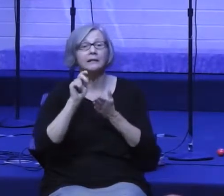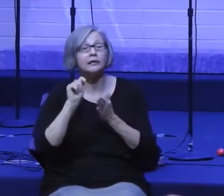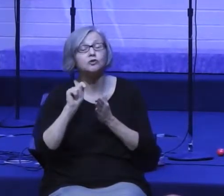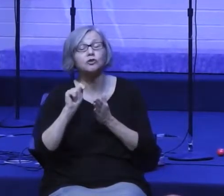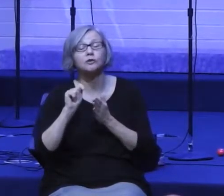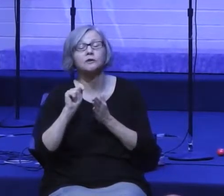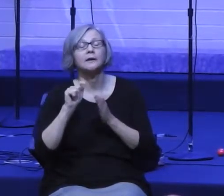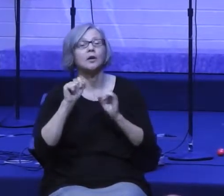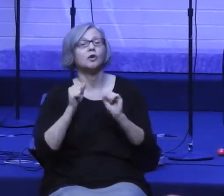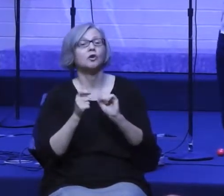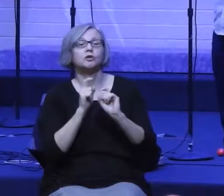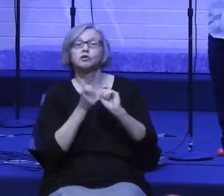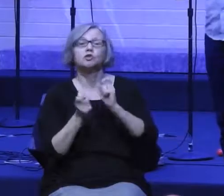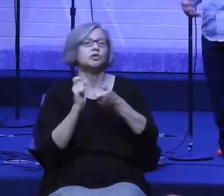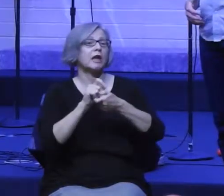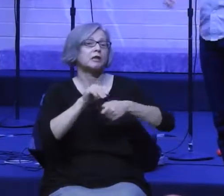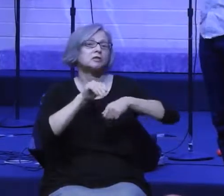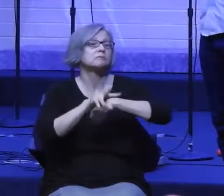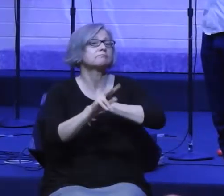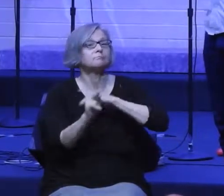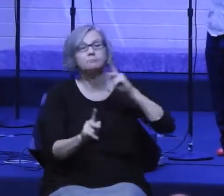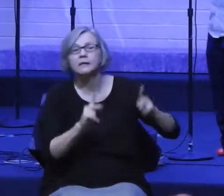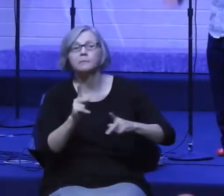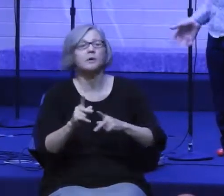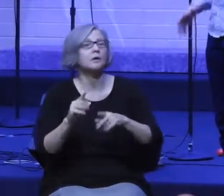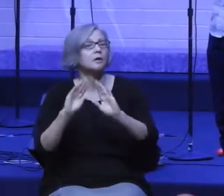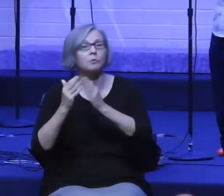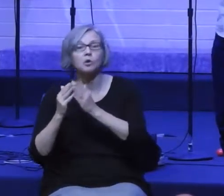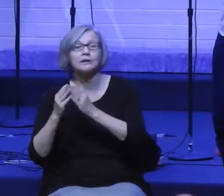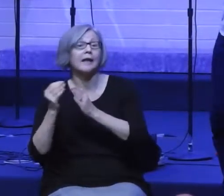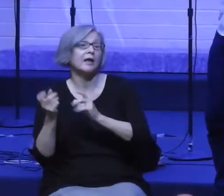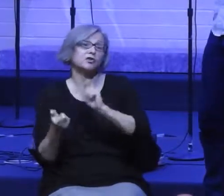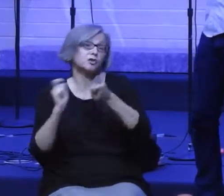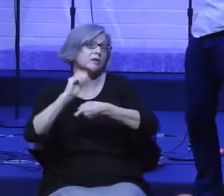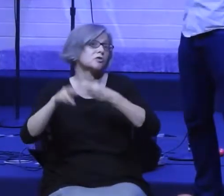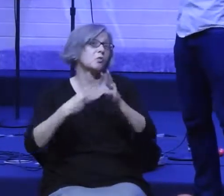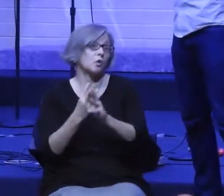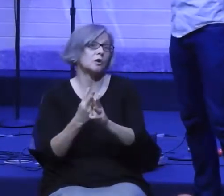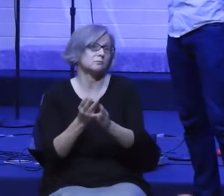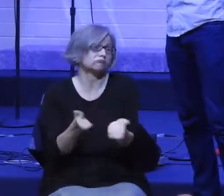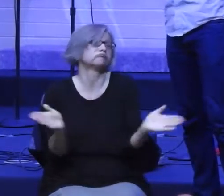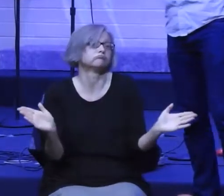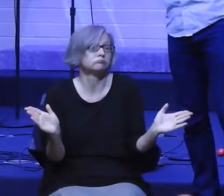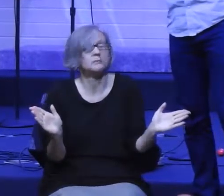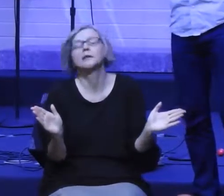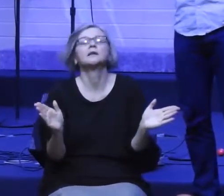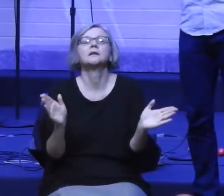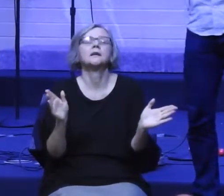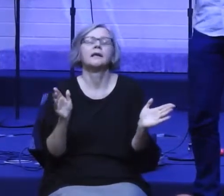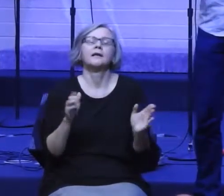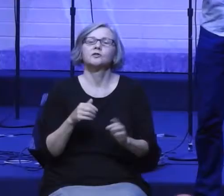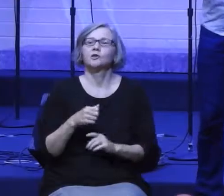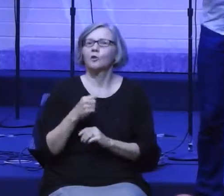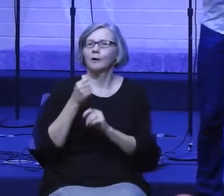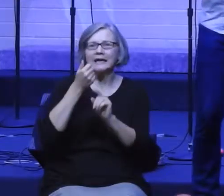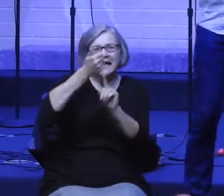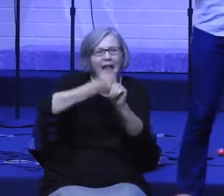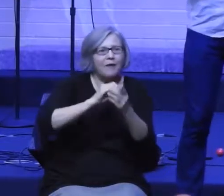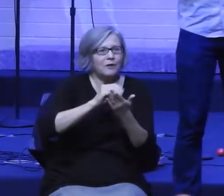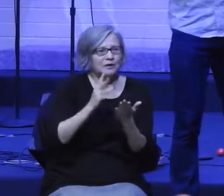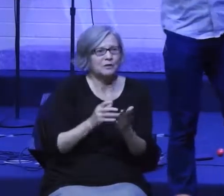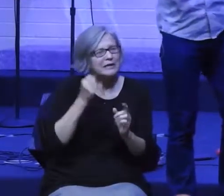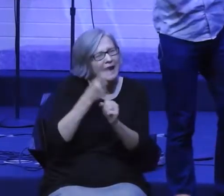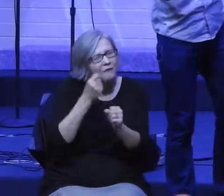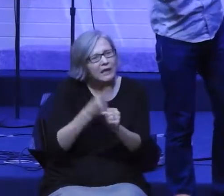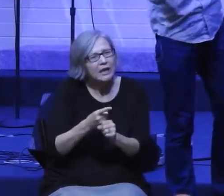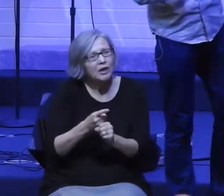named Mrs. Hall. I love Mrs. Hall. God bless you, teachers. Mrs. Hall deeply believed